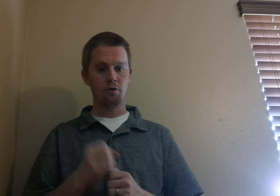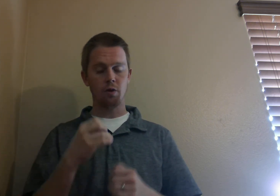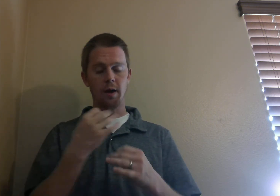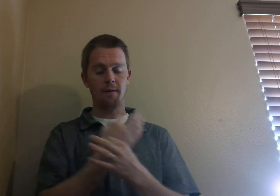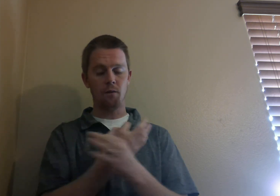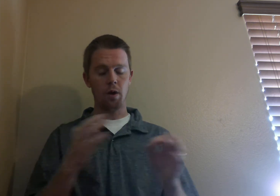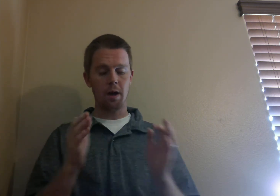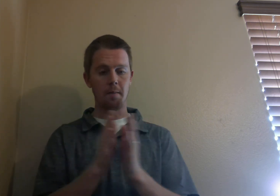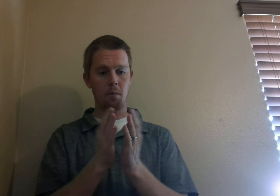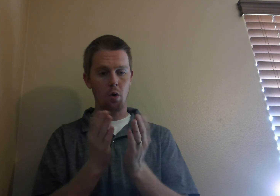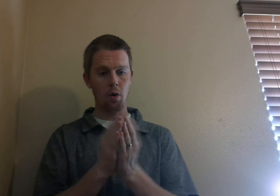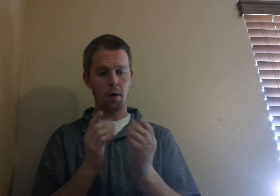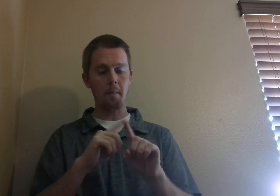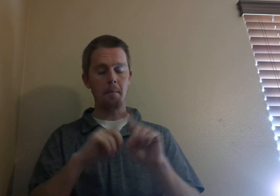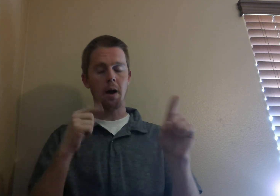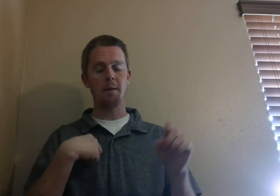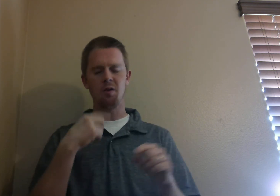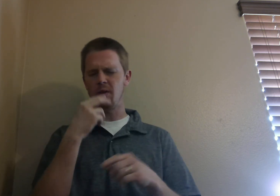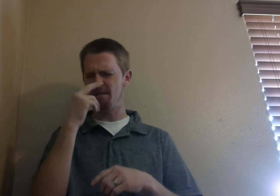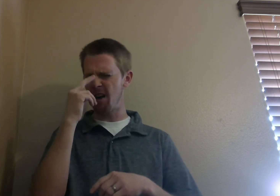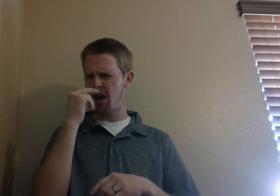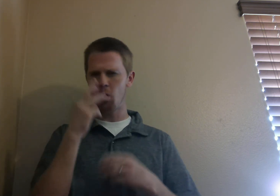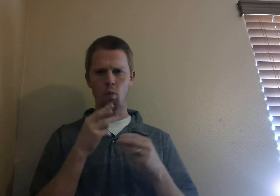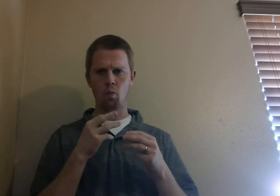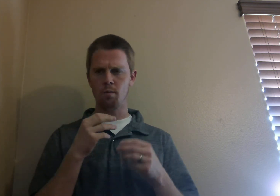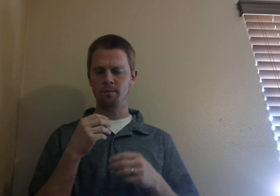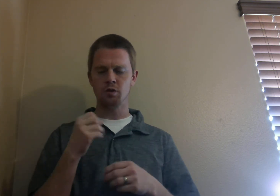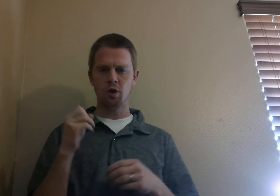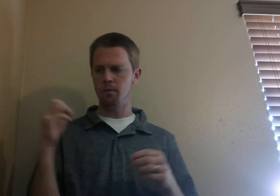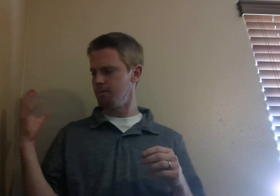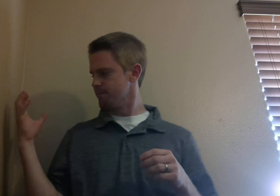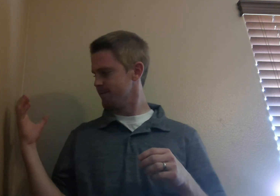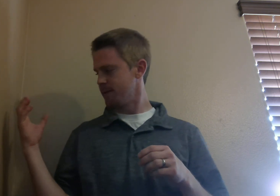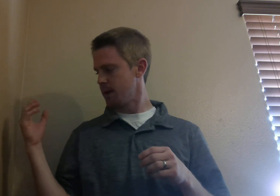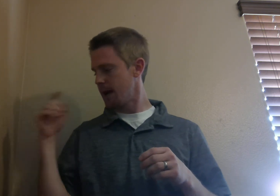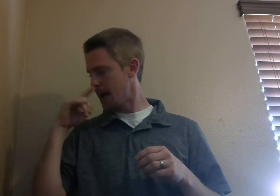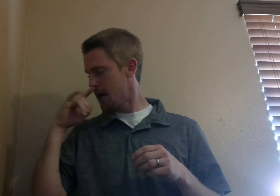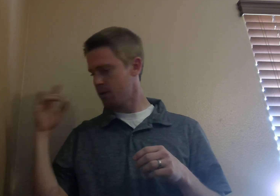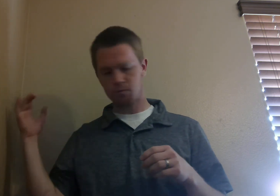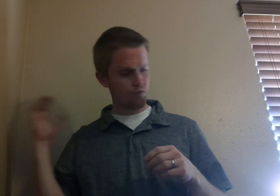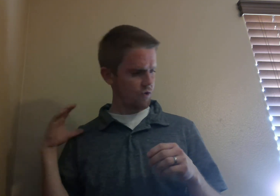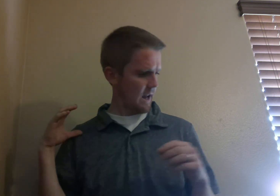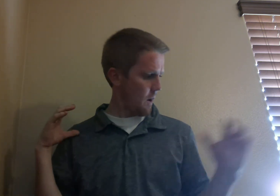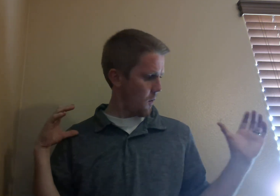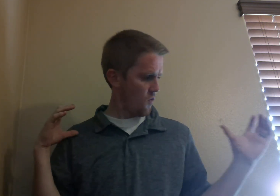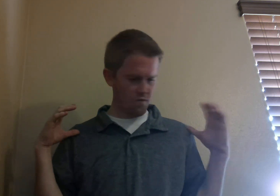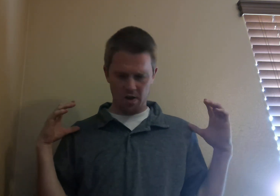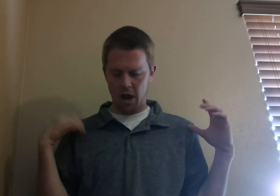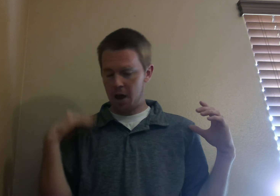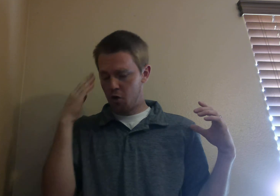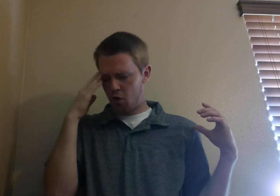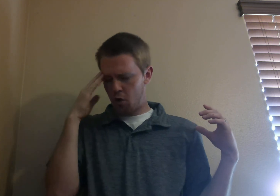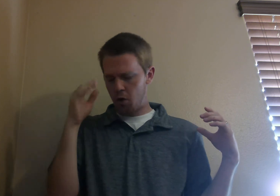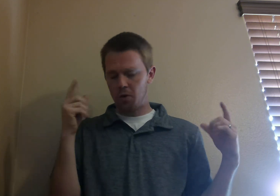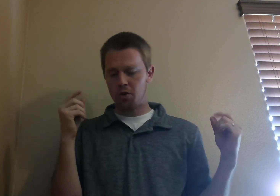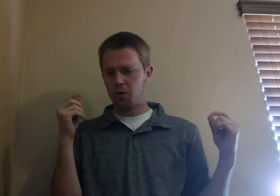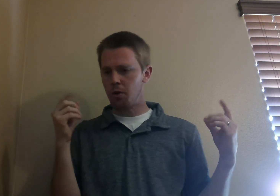audiobook. But I'm going to do it in a funny way. Or lean in towards me and look straight at the camera. I know you don't know what I'm going to do, but don't laugh, because I want people